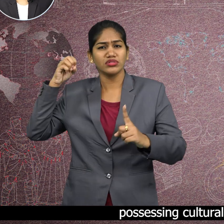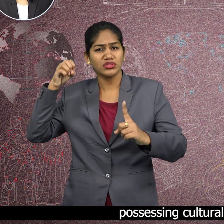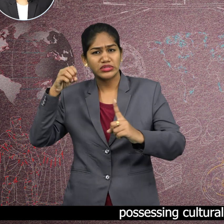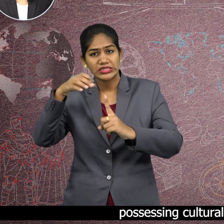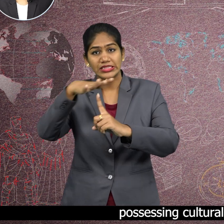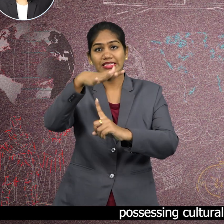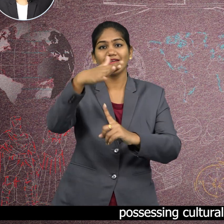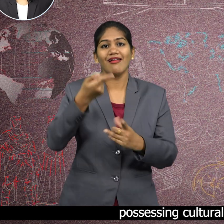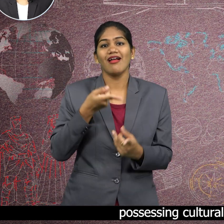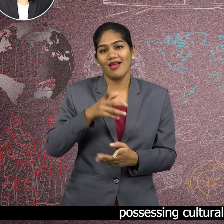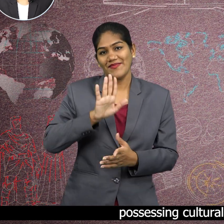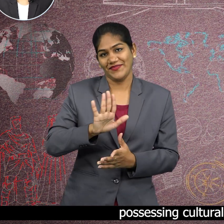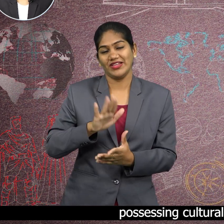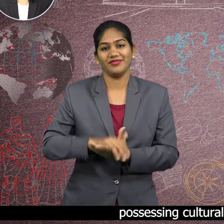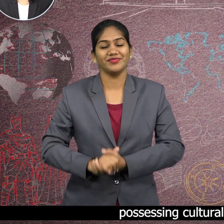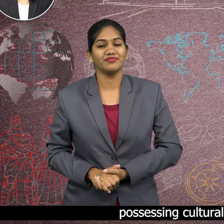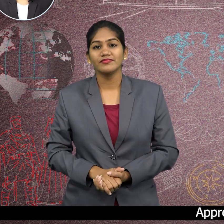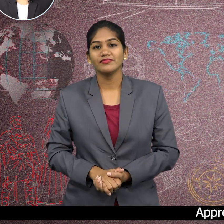influence.